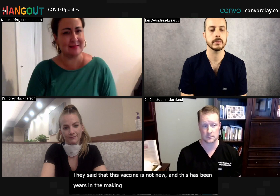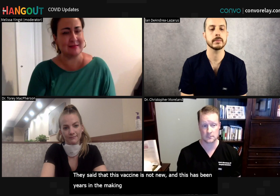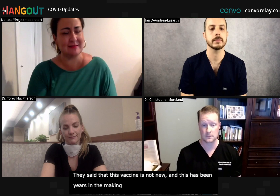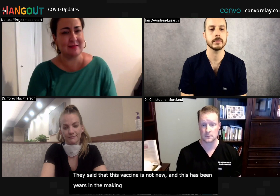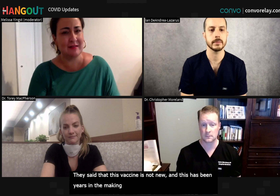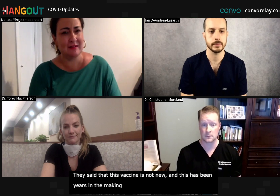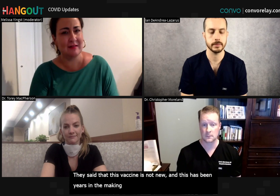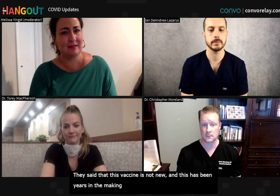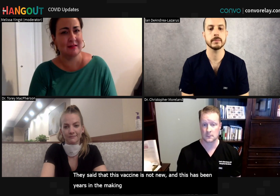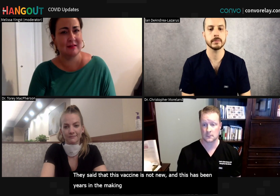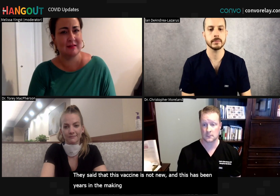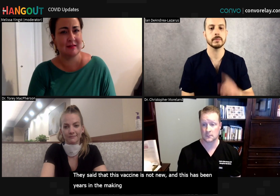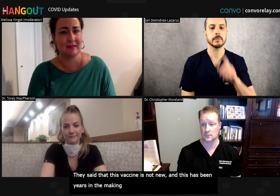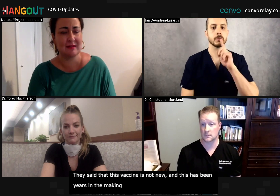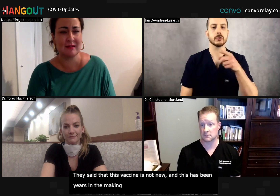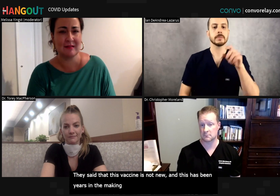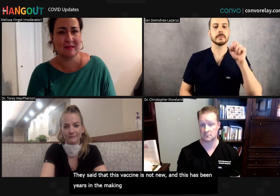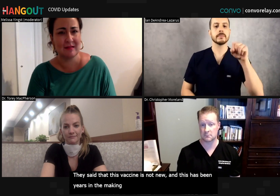you explain what that actually means?